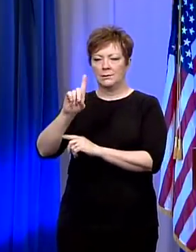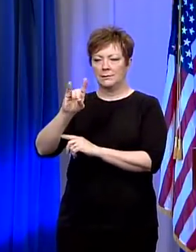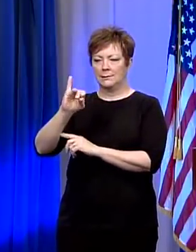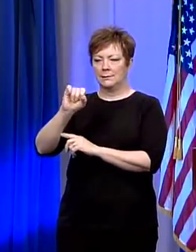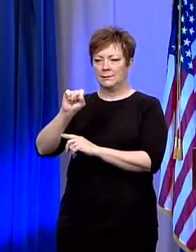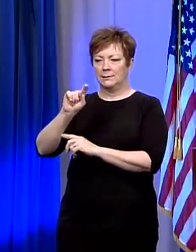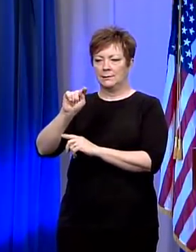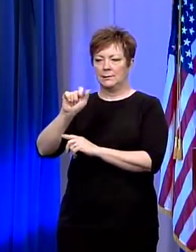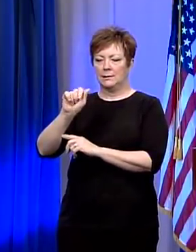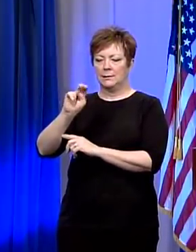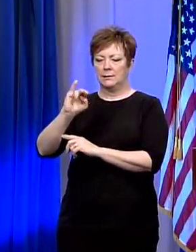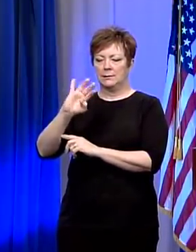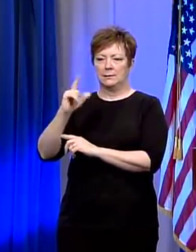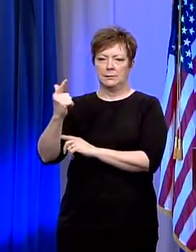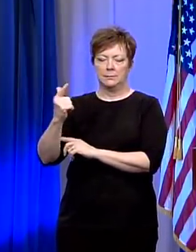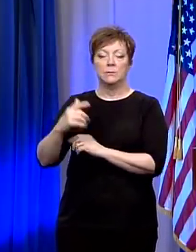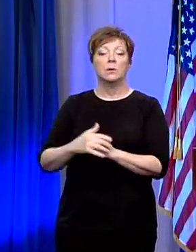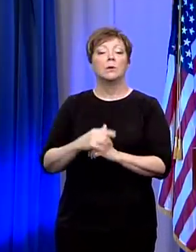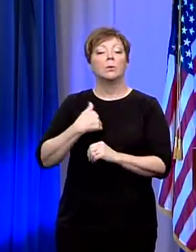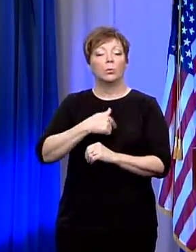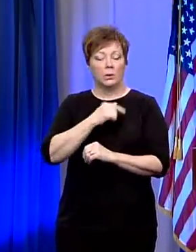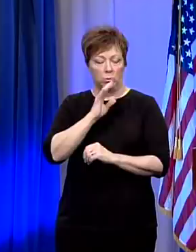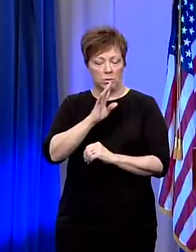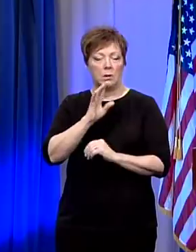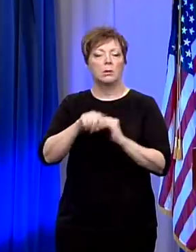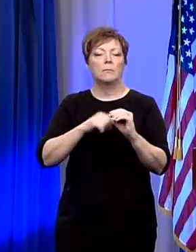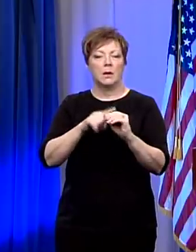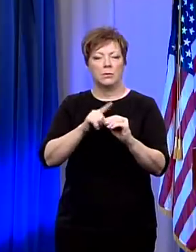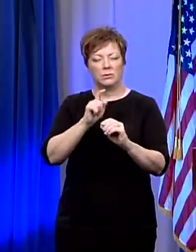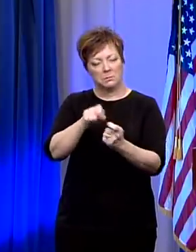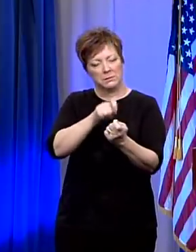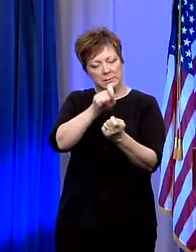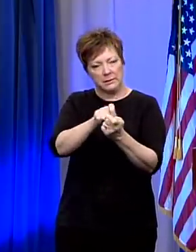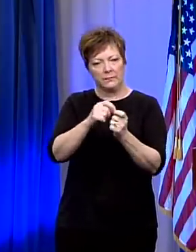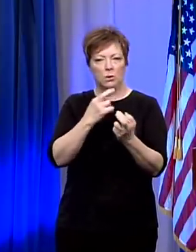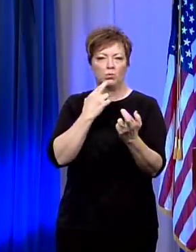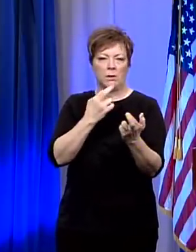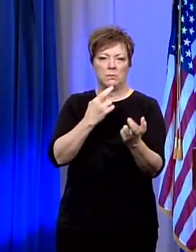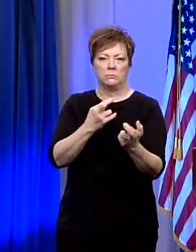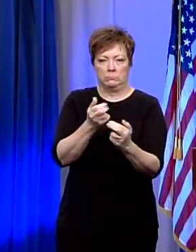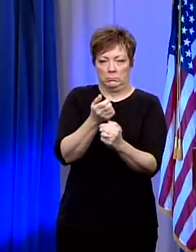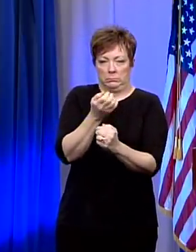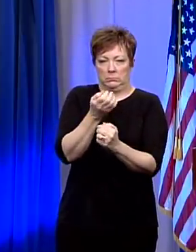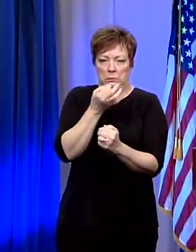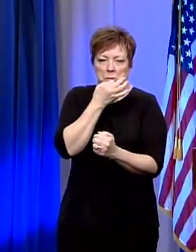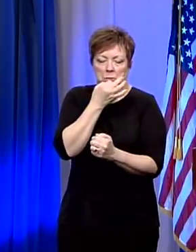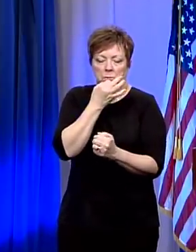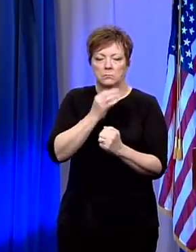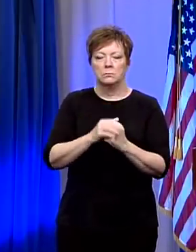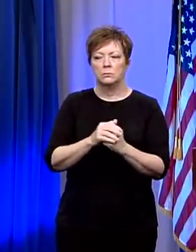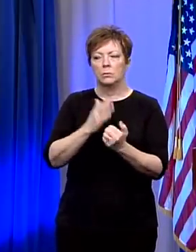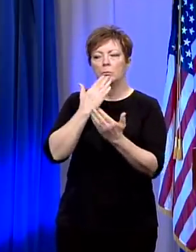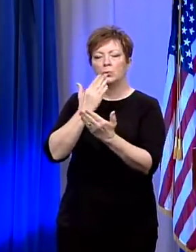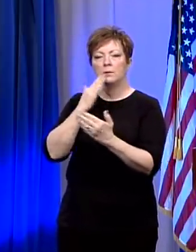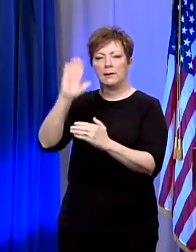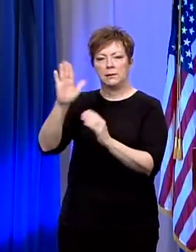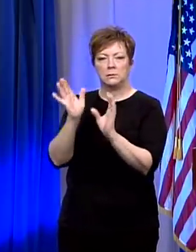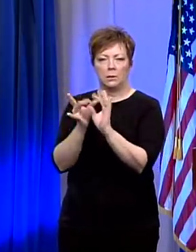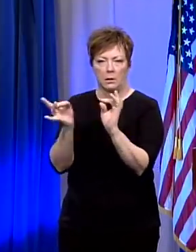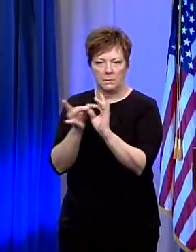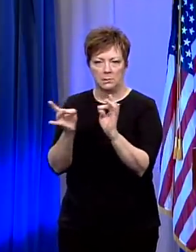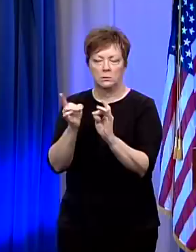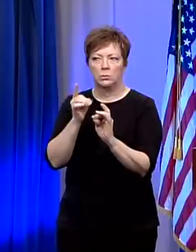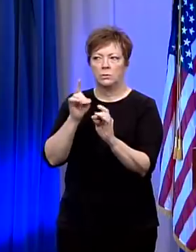outbreak. We'll talk about those specific recommendations in a few minutes. We certainly appreciate those words and